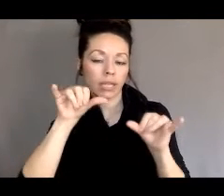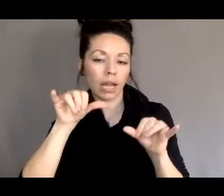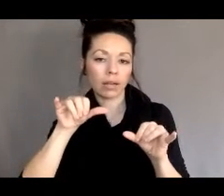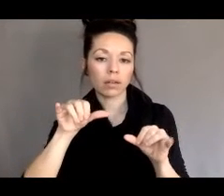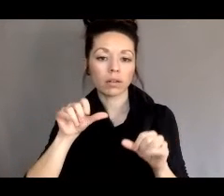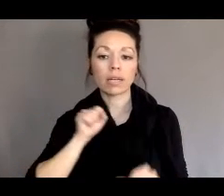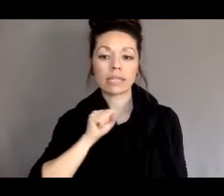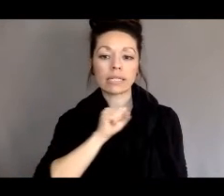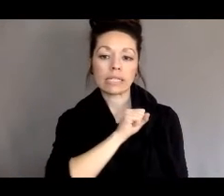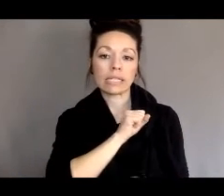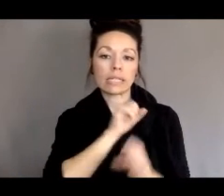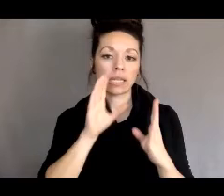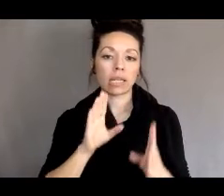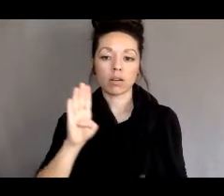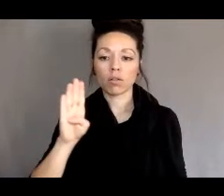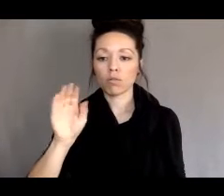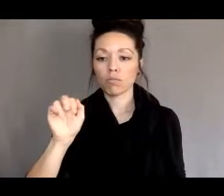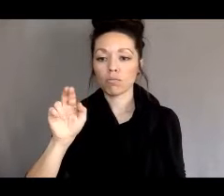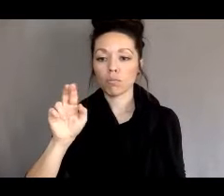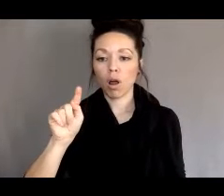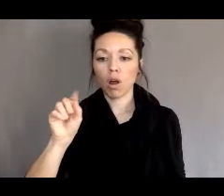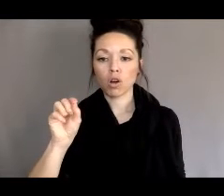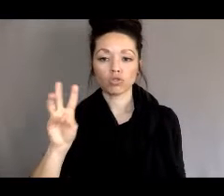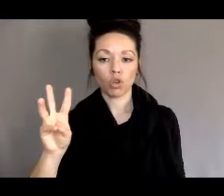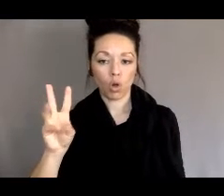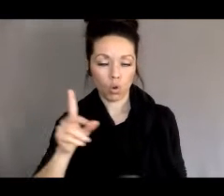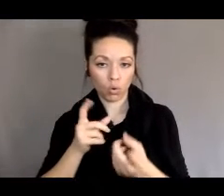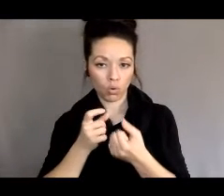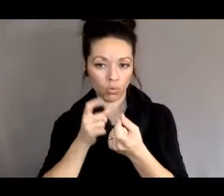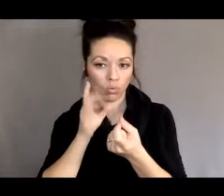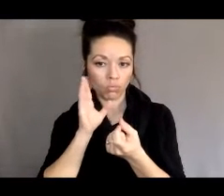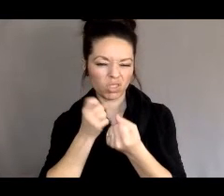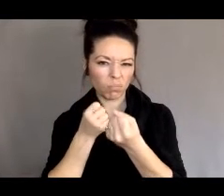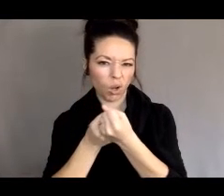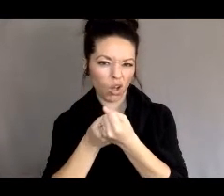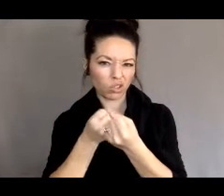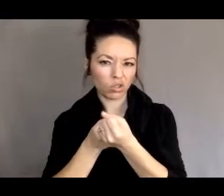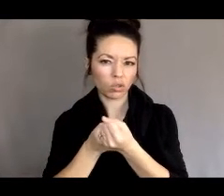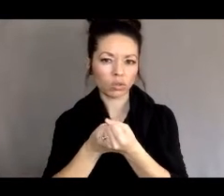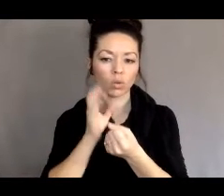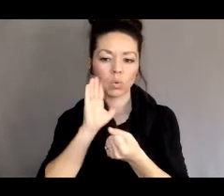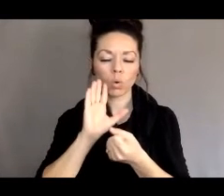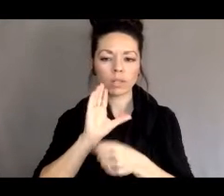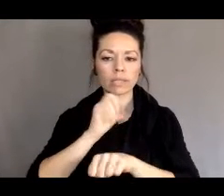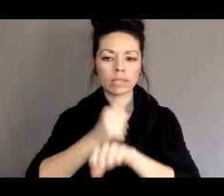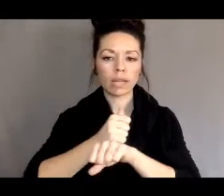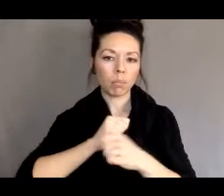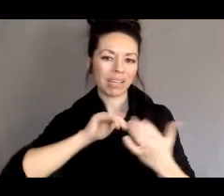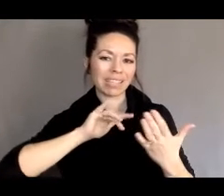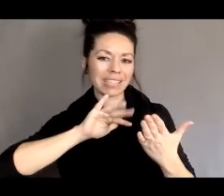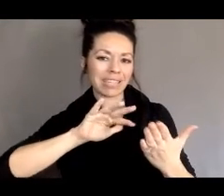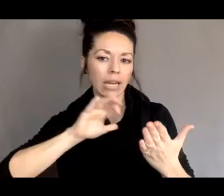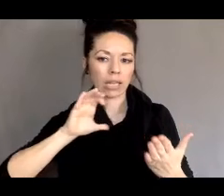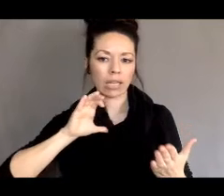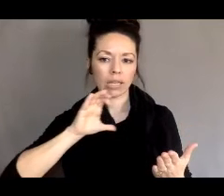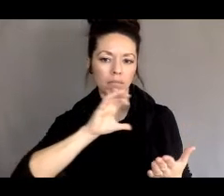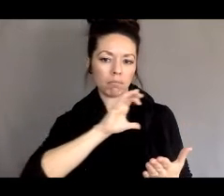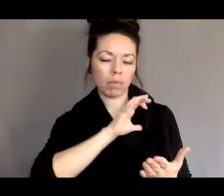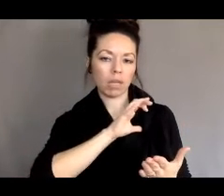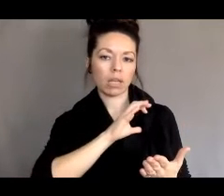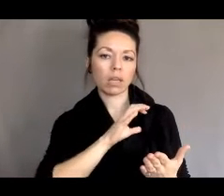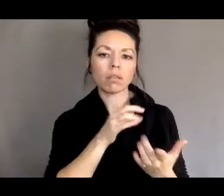Senator Bartow, would create a study committee that will evaluate